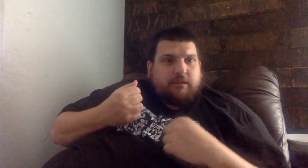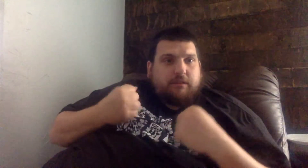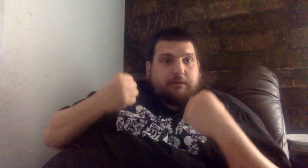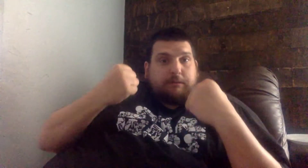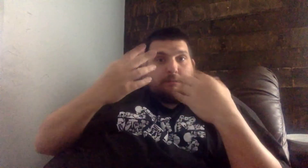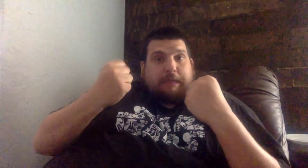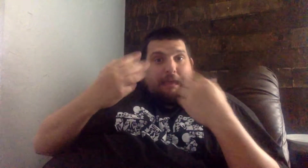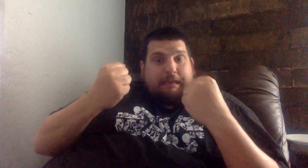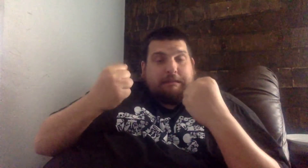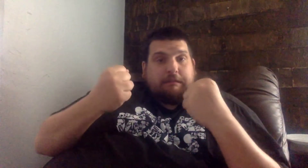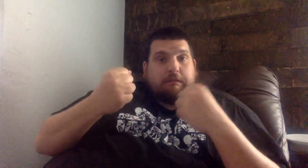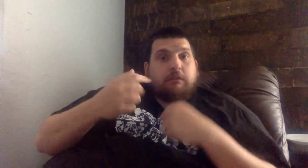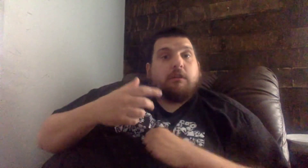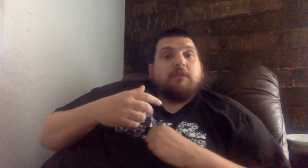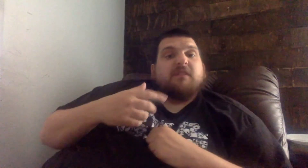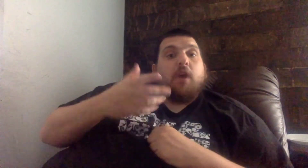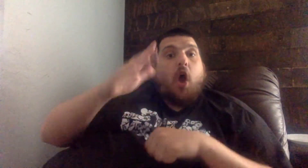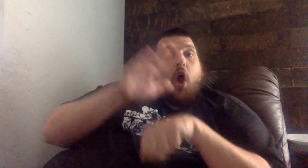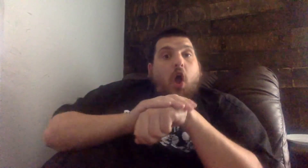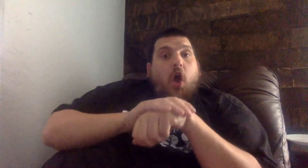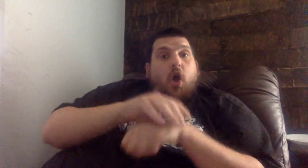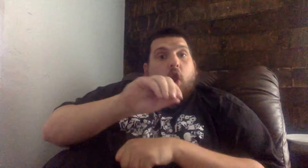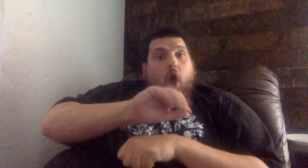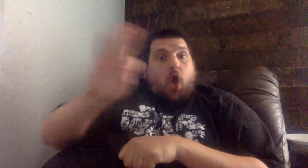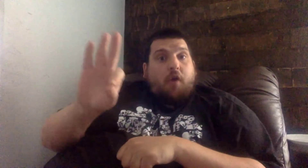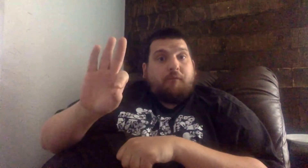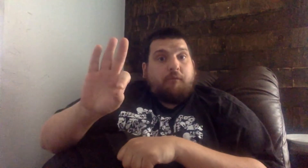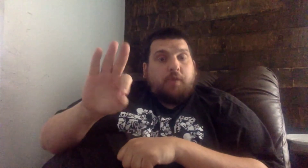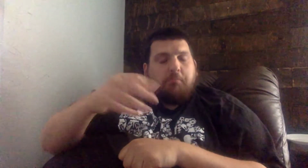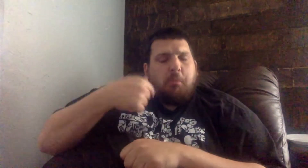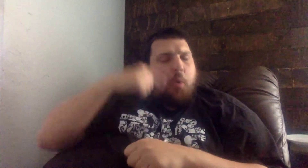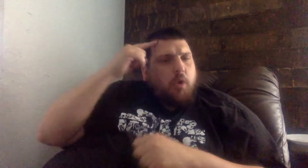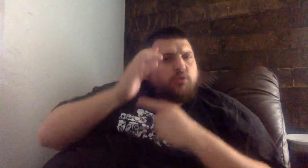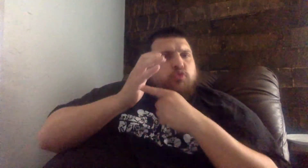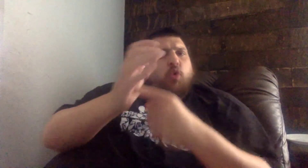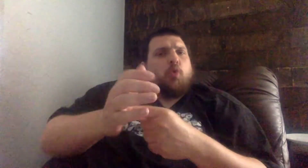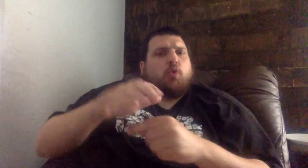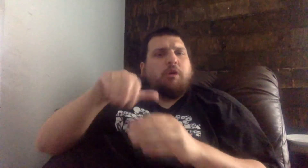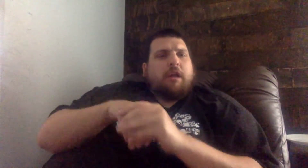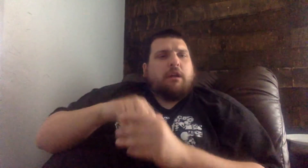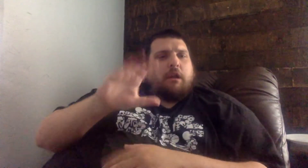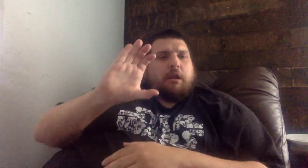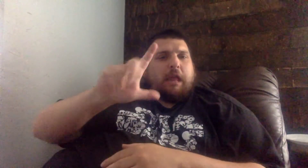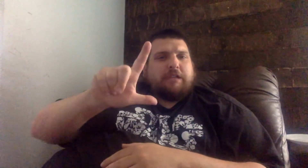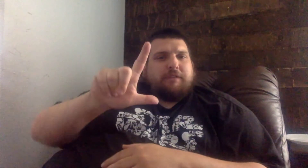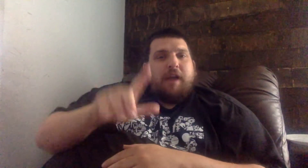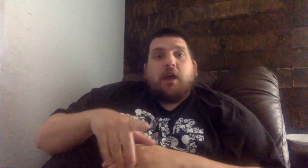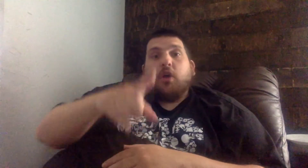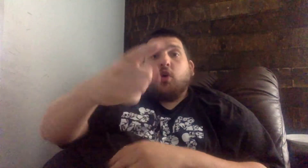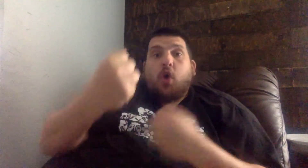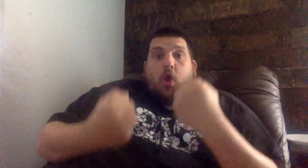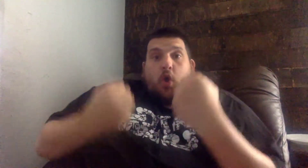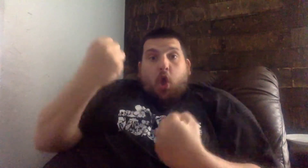The words we just learned, on and off, I'm going to show you with